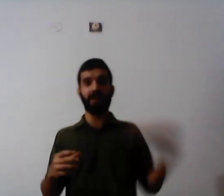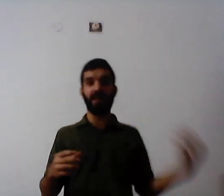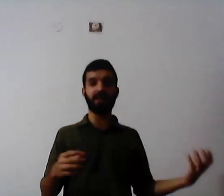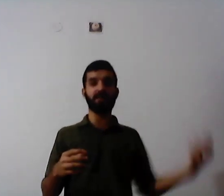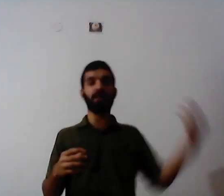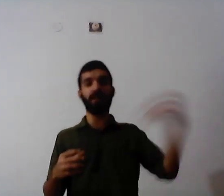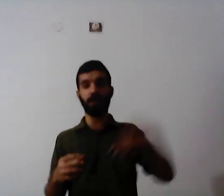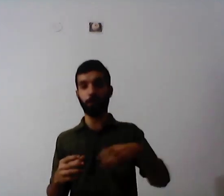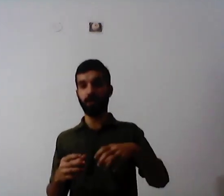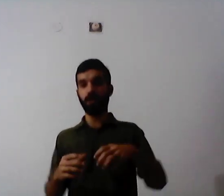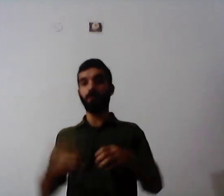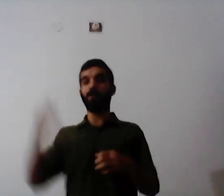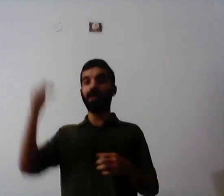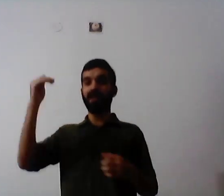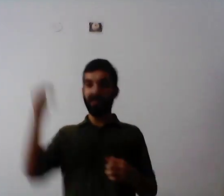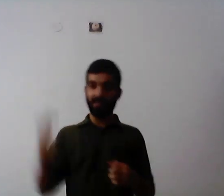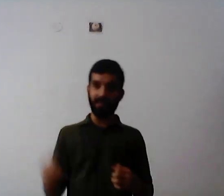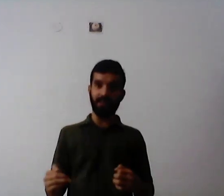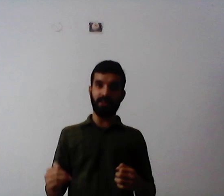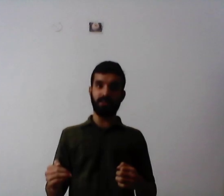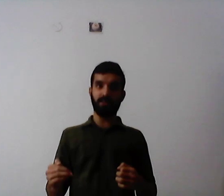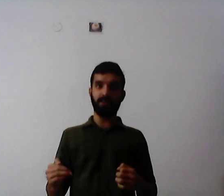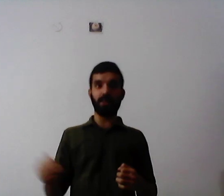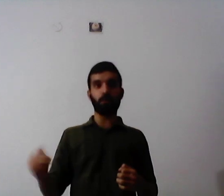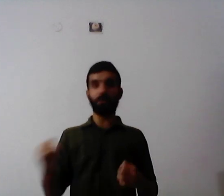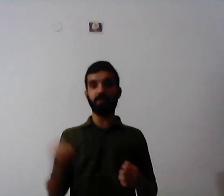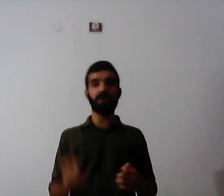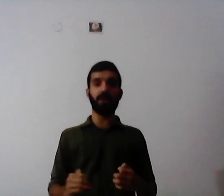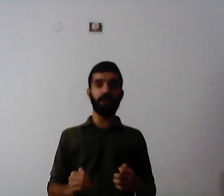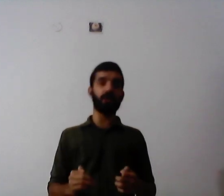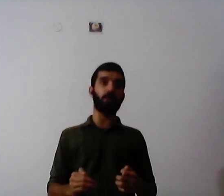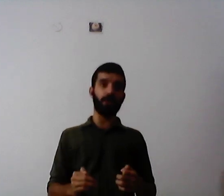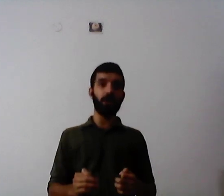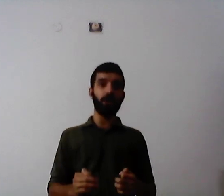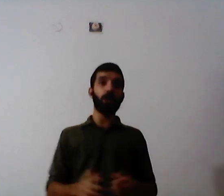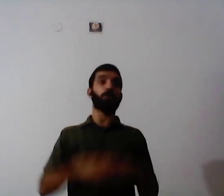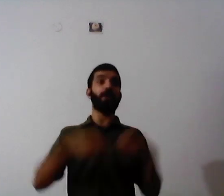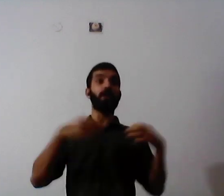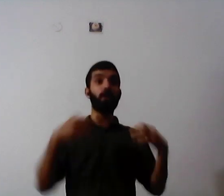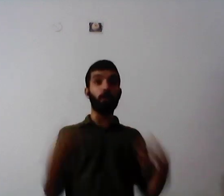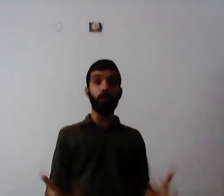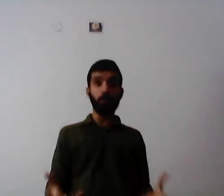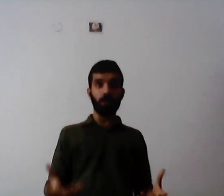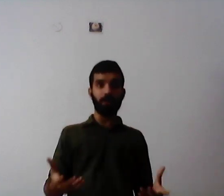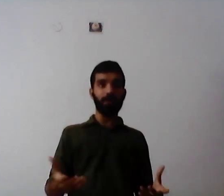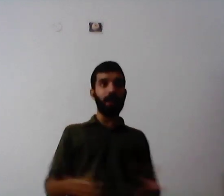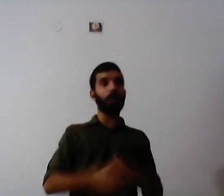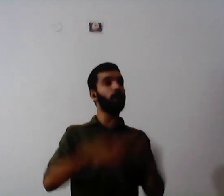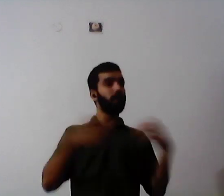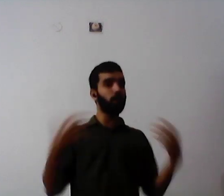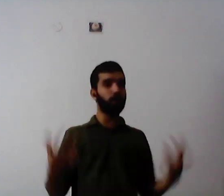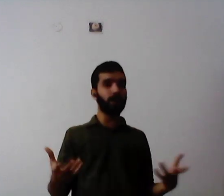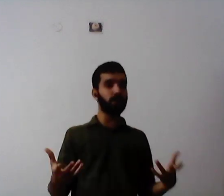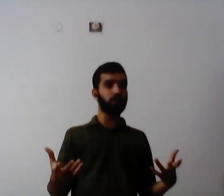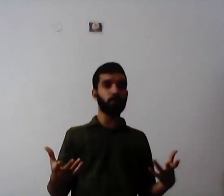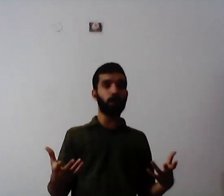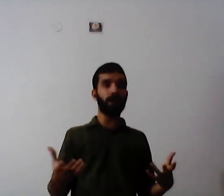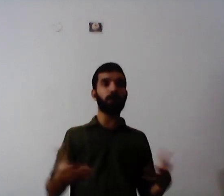gas in liquid, will decrease. That's what we studied now, right? So in cold water, aquatic organisms will get